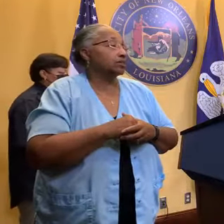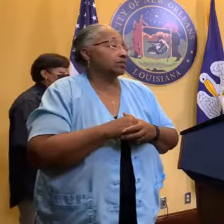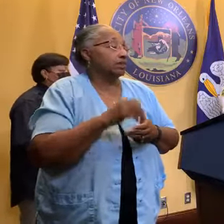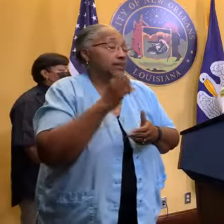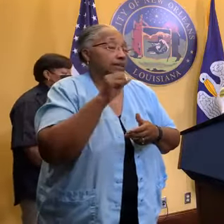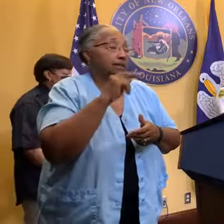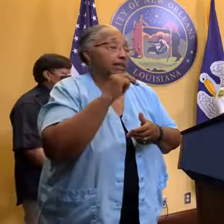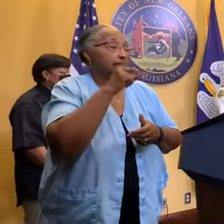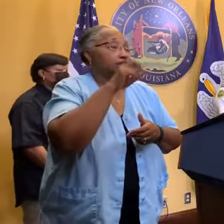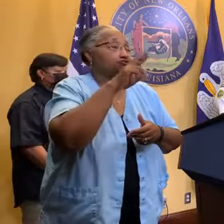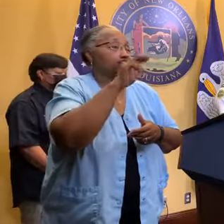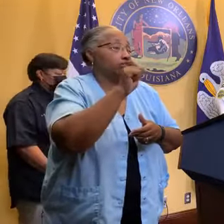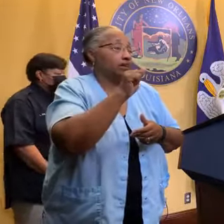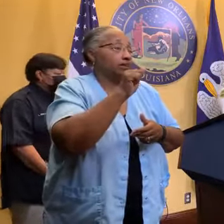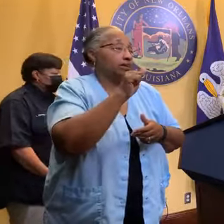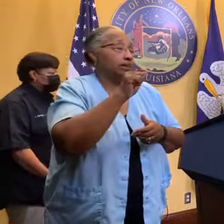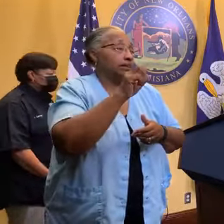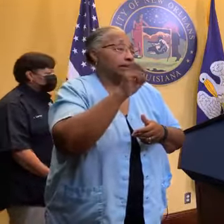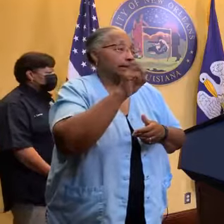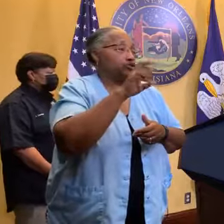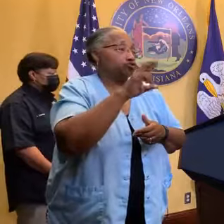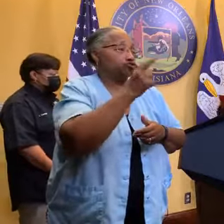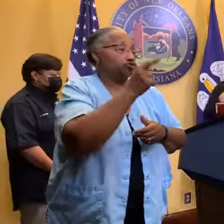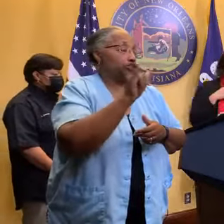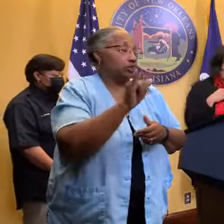from you, Entergy, New Orleans.